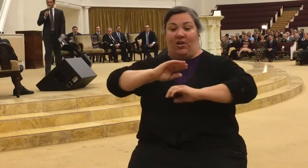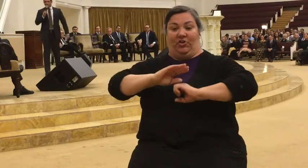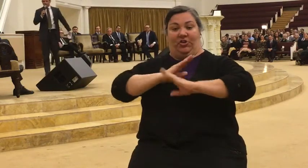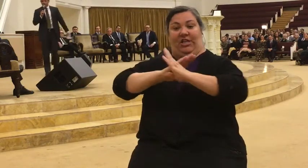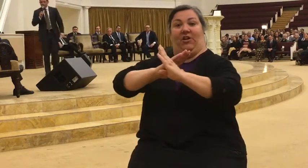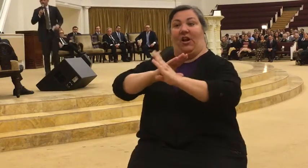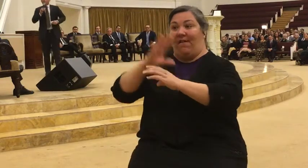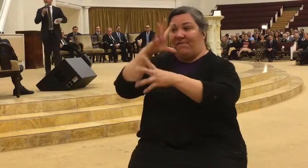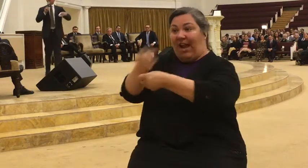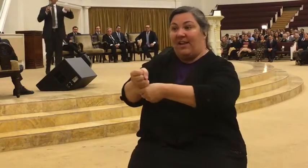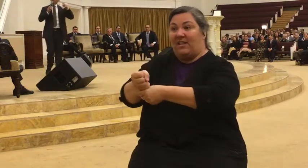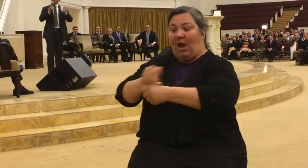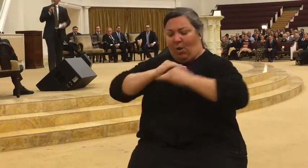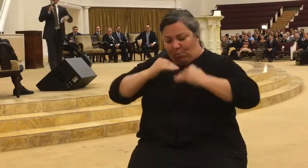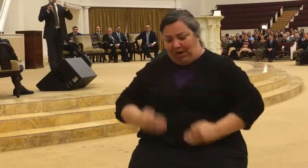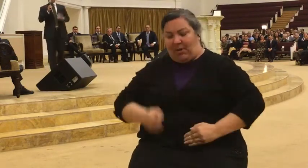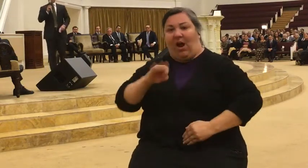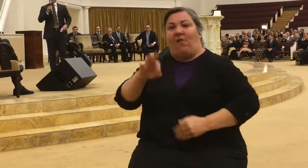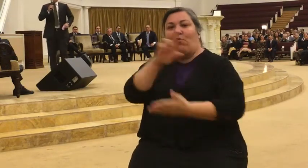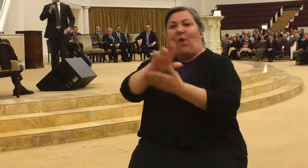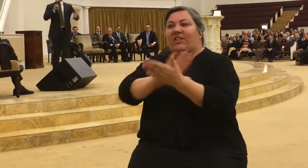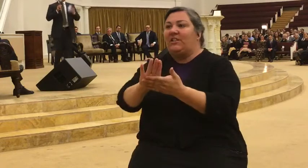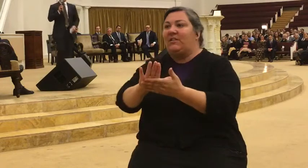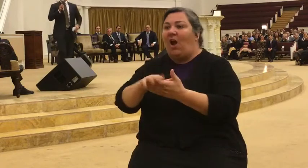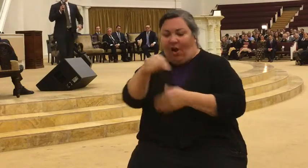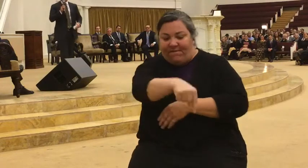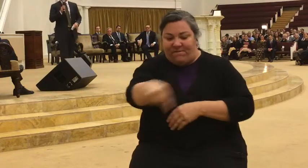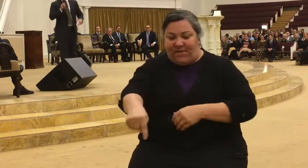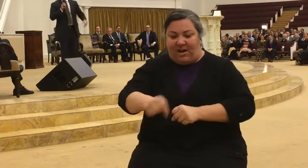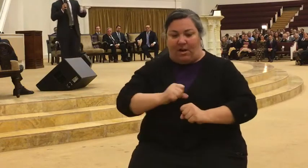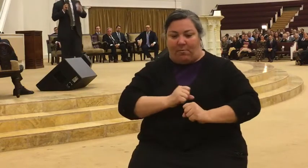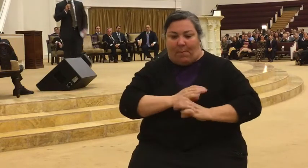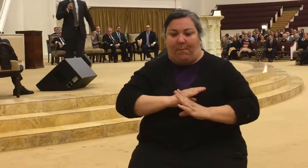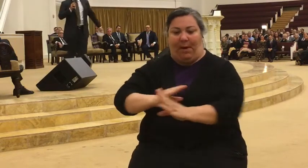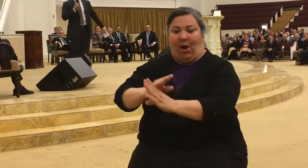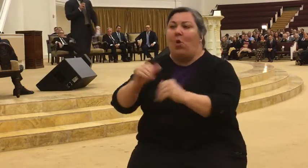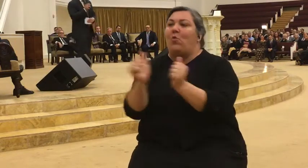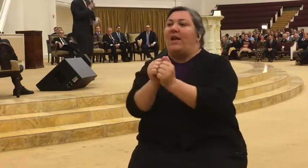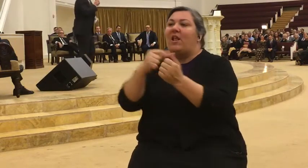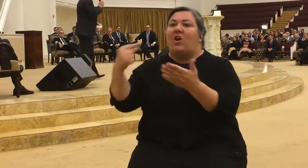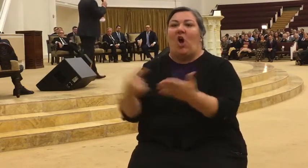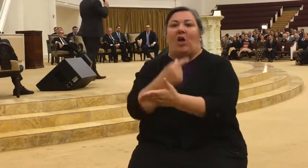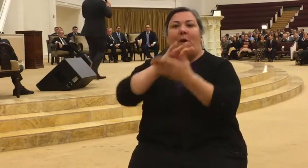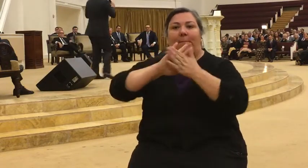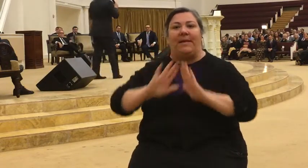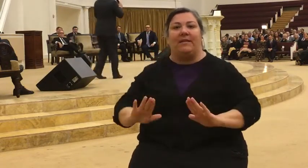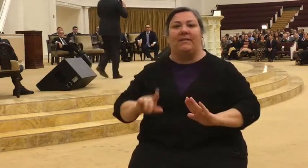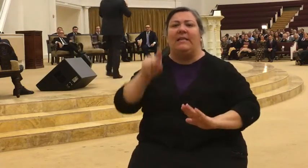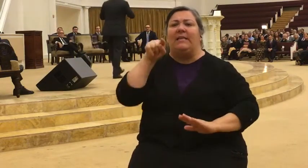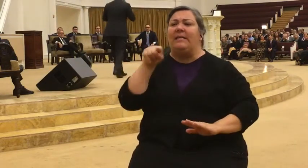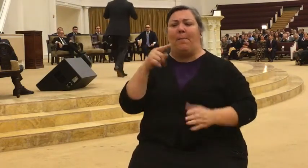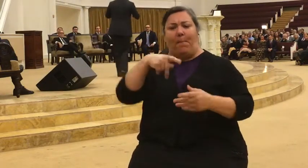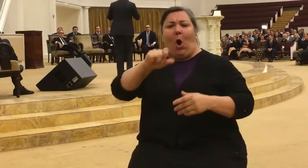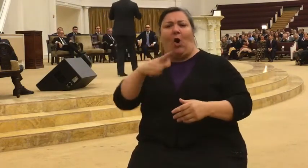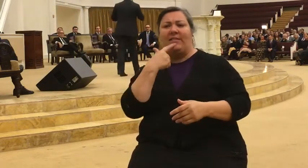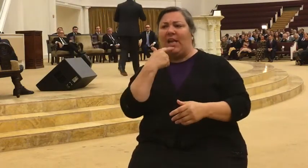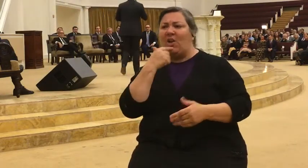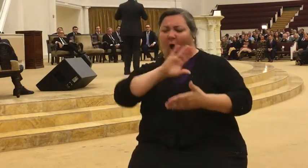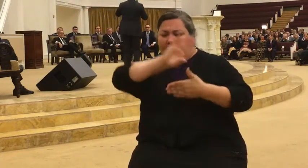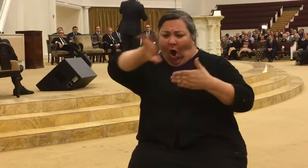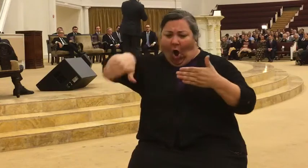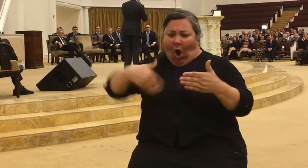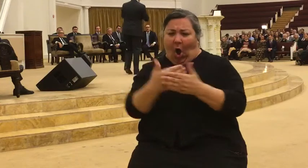breastplate of righteousness. Make sure your feet are shod with the preparation of the gospel of peace. He said, get the whole